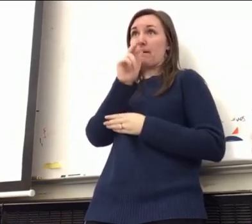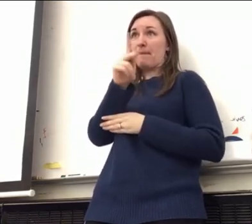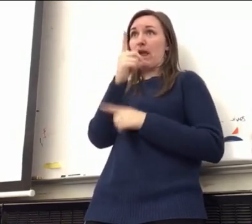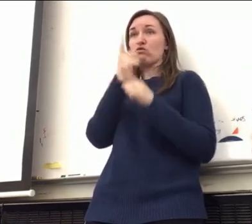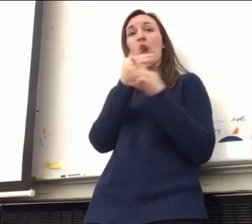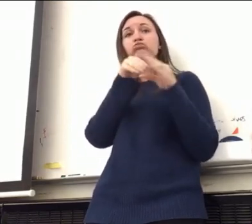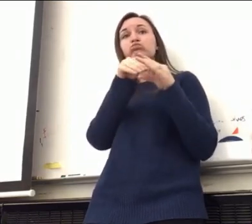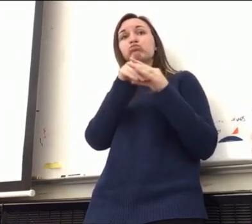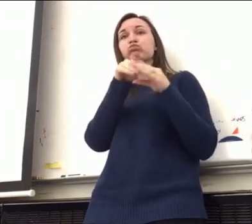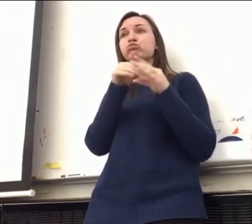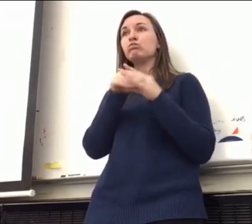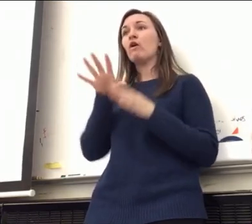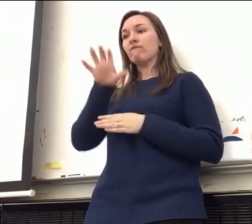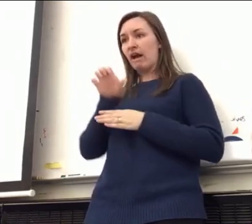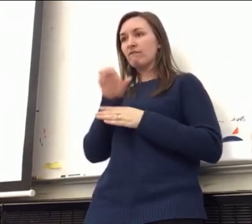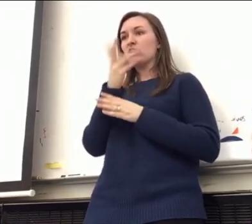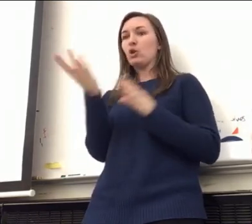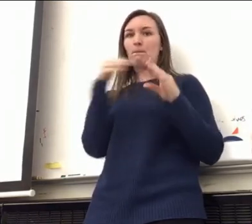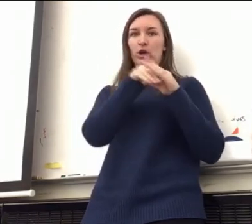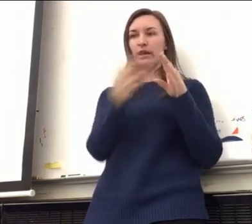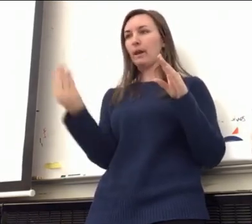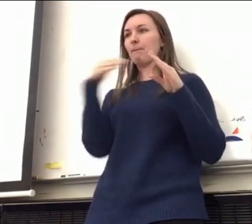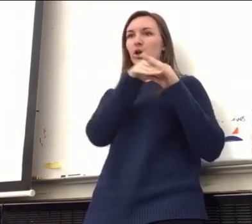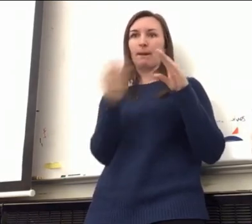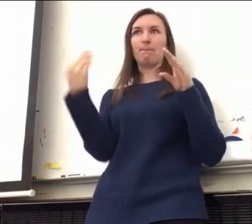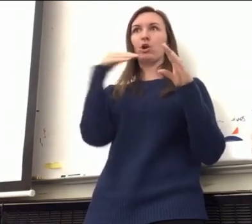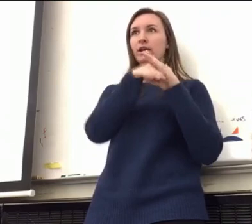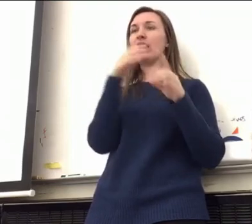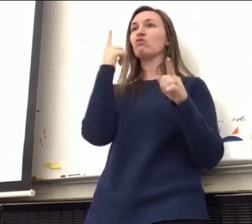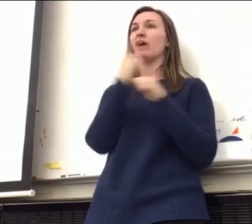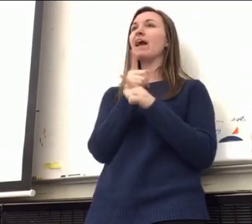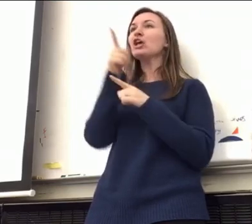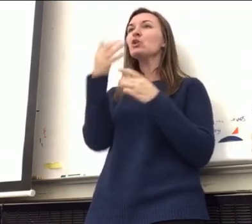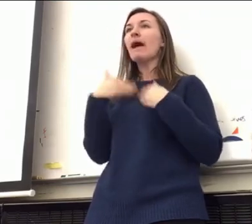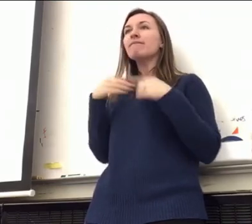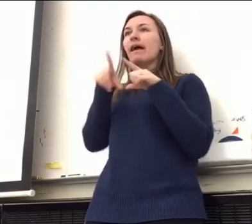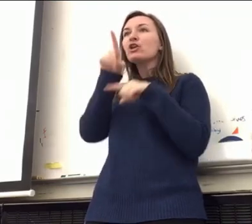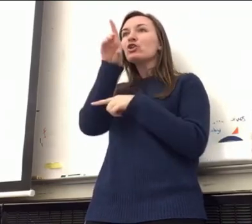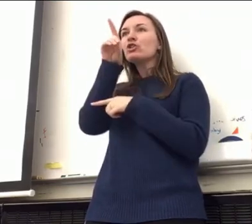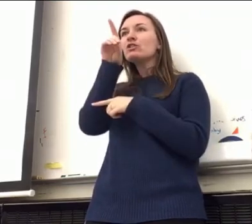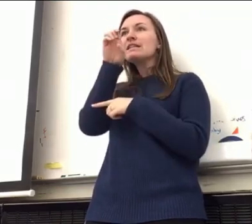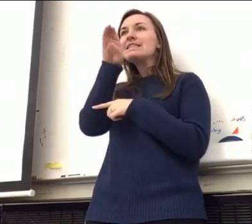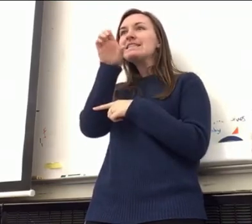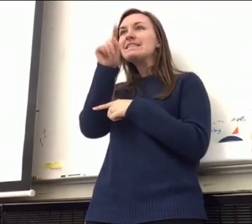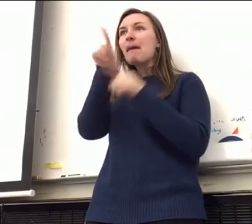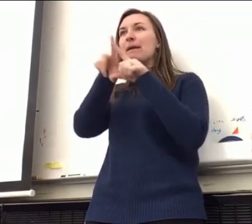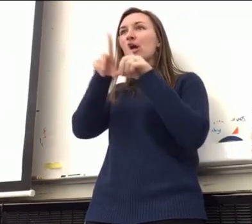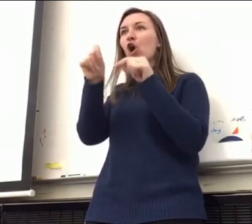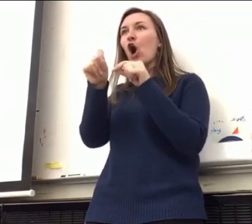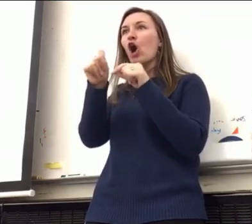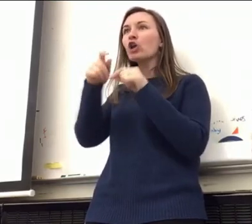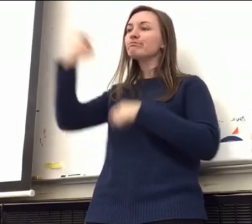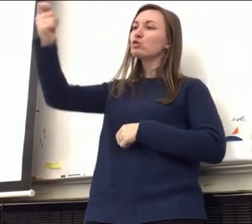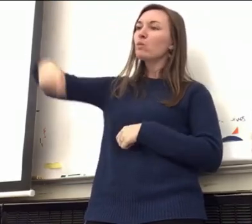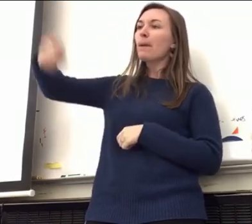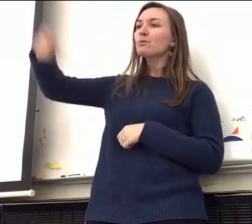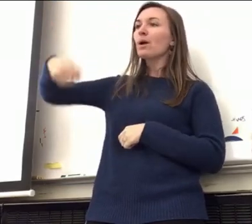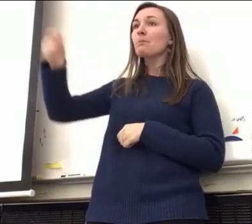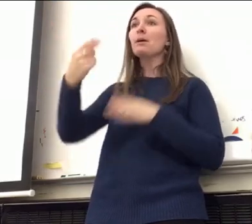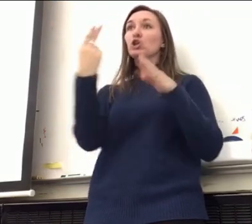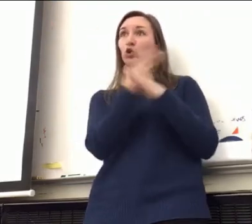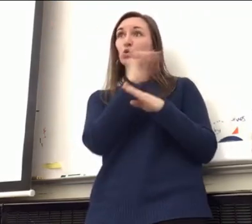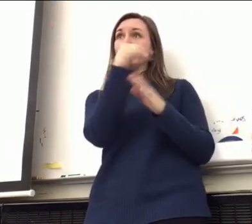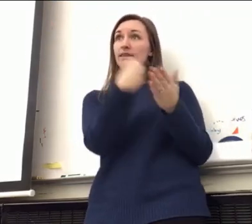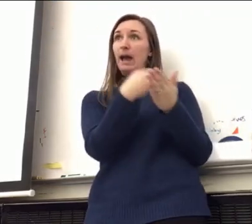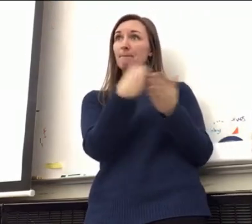So $500, bank, whatever. And you have your little debit card, and you go and spend money, right? Swipe, swipe, swipe. You